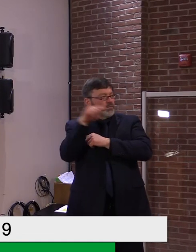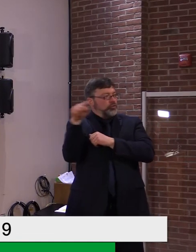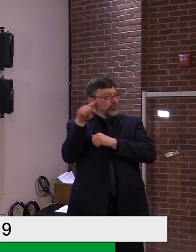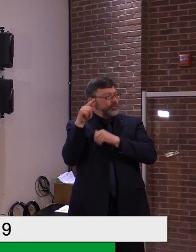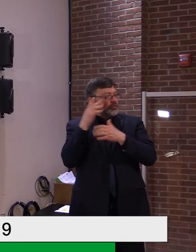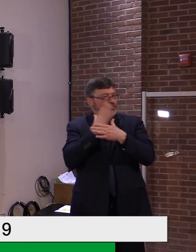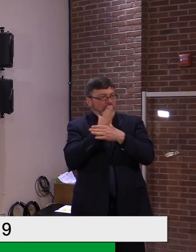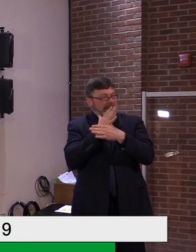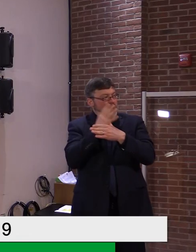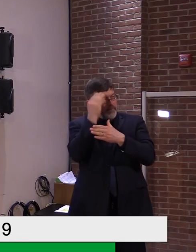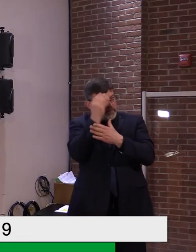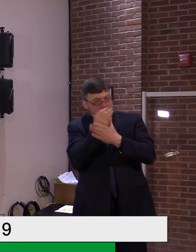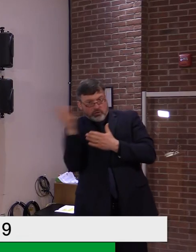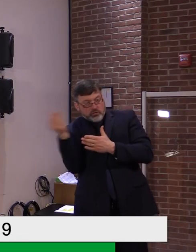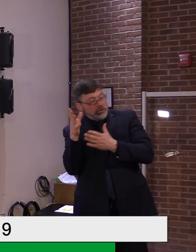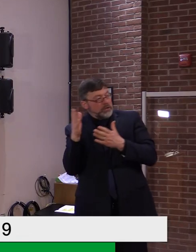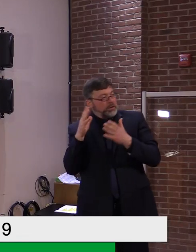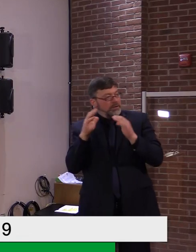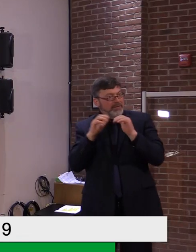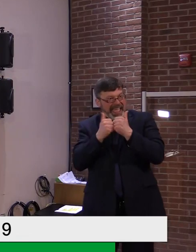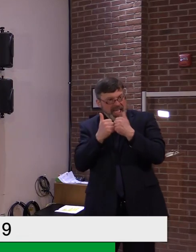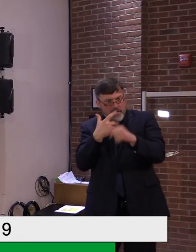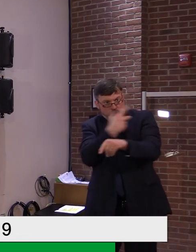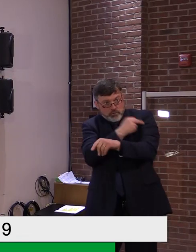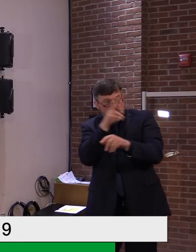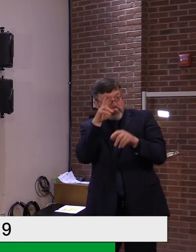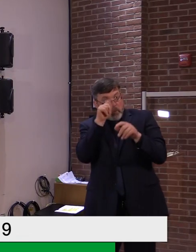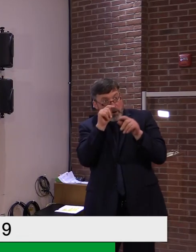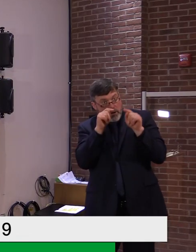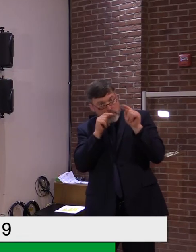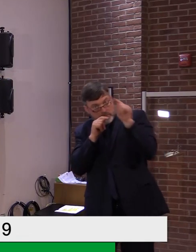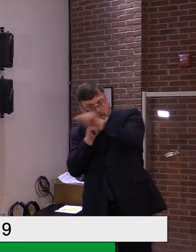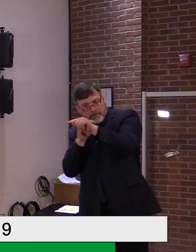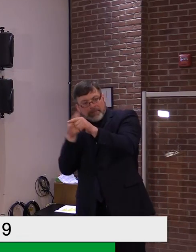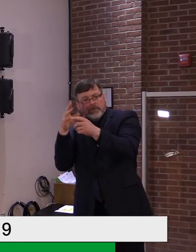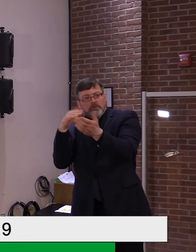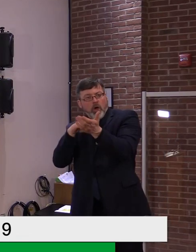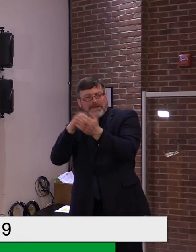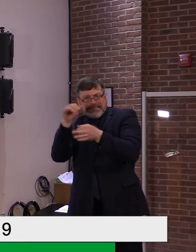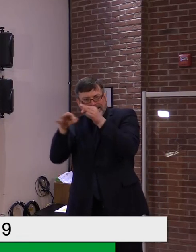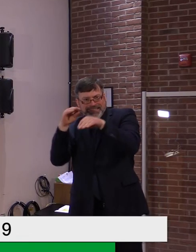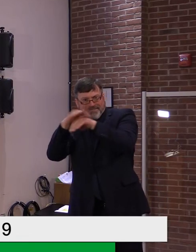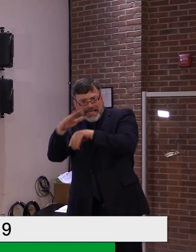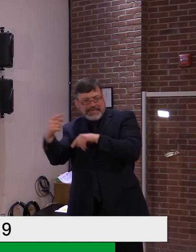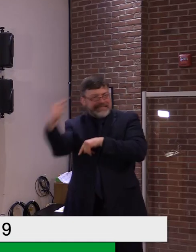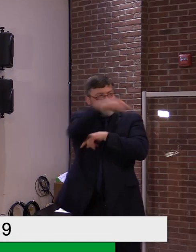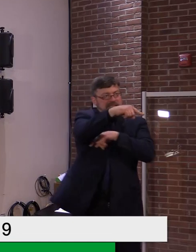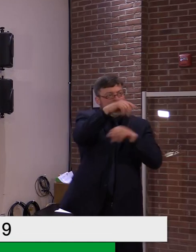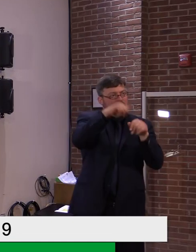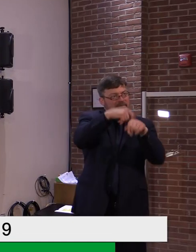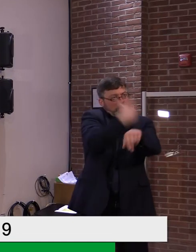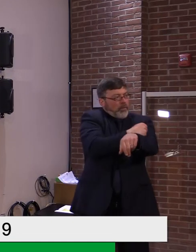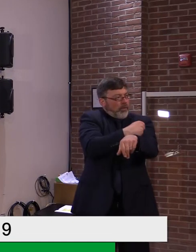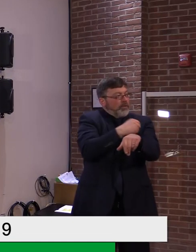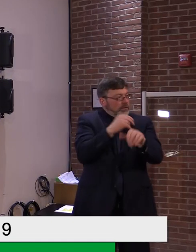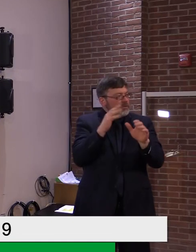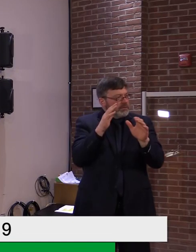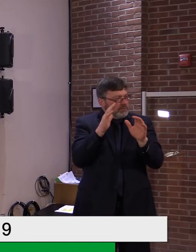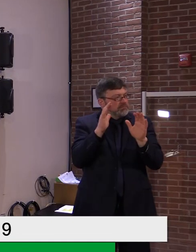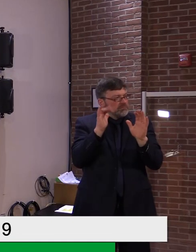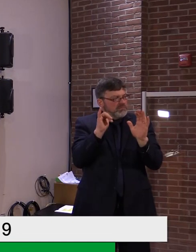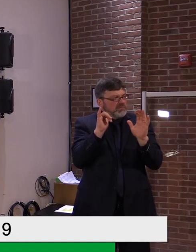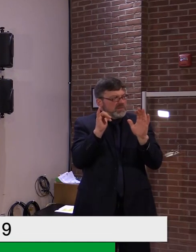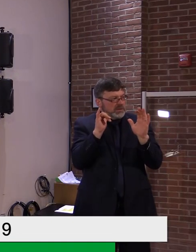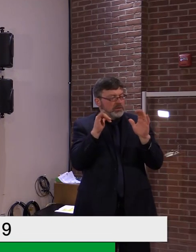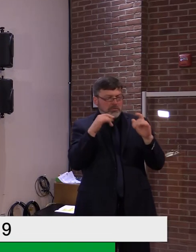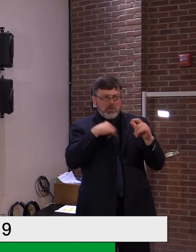at a wide range of options up there to try to bring up the vaccination level. We're